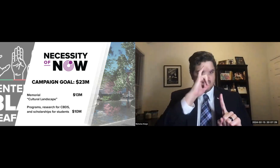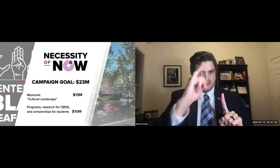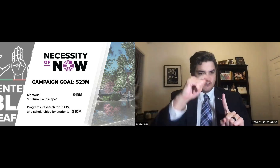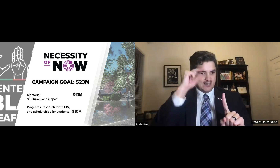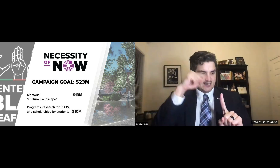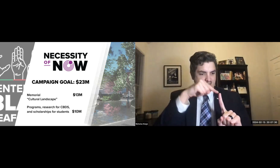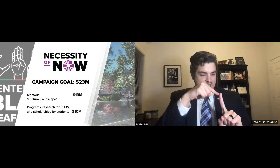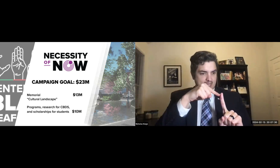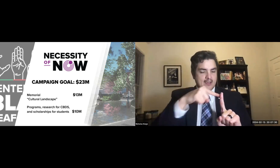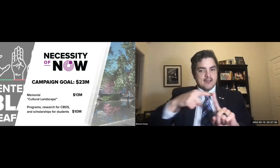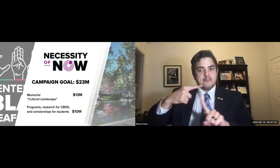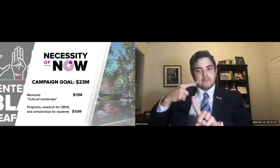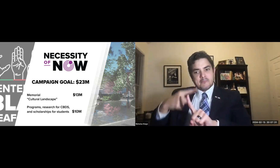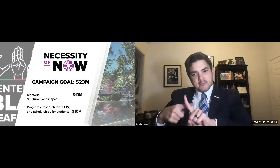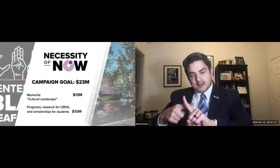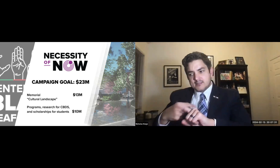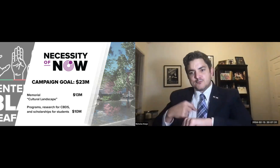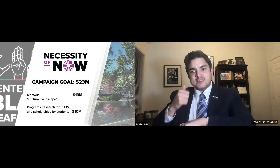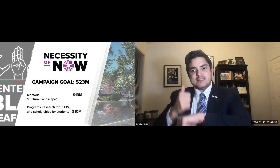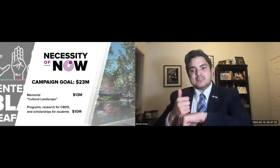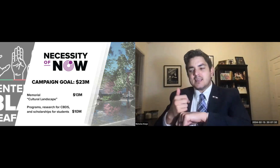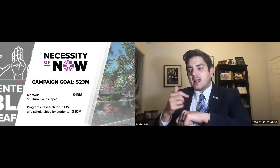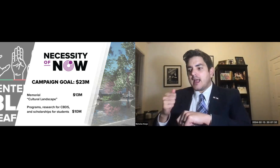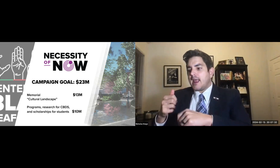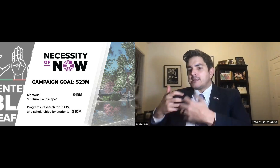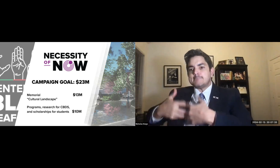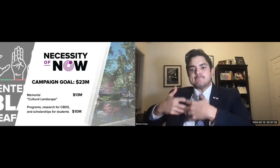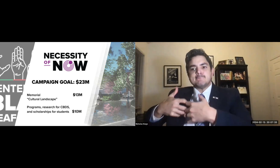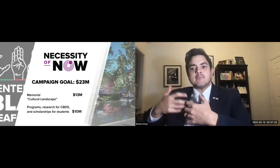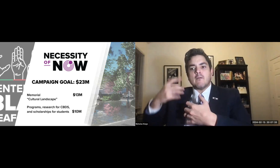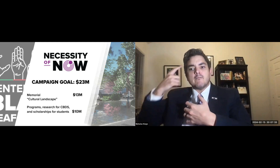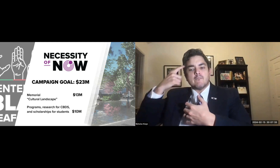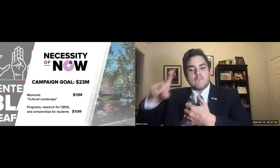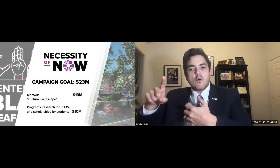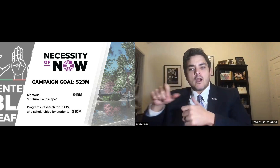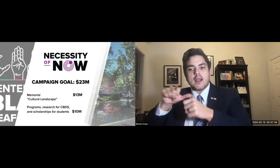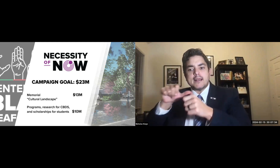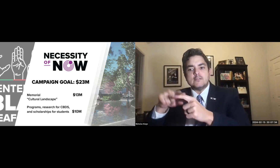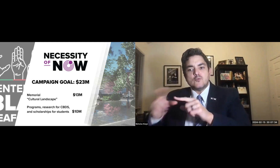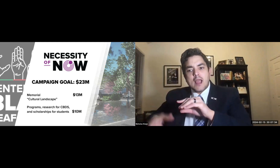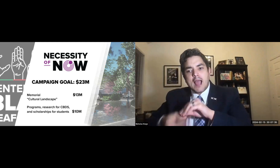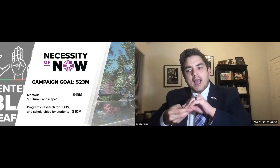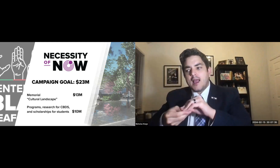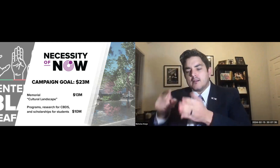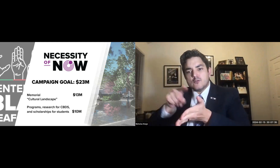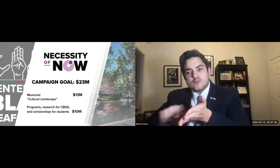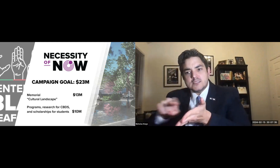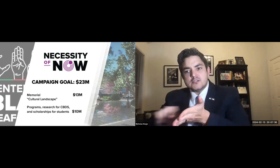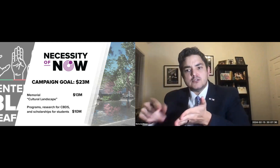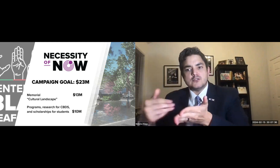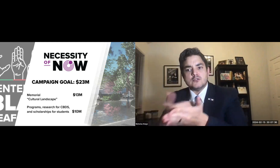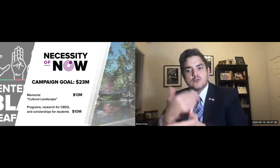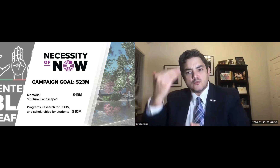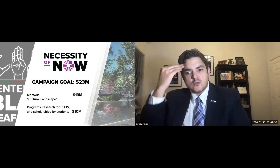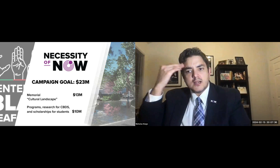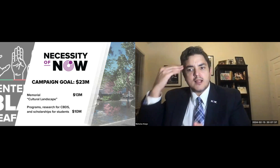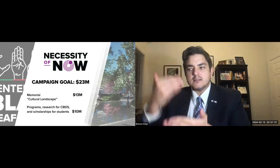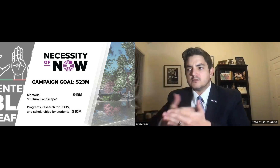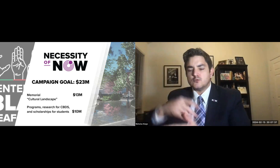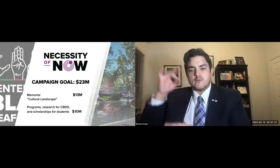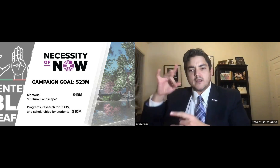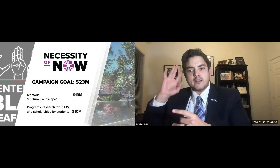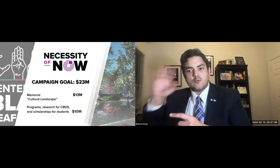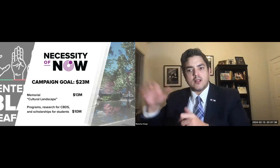physical structure for that here at Gallaudet. And in addition, we have set up a mechanism to continue